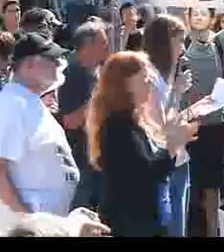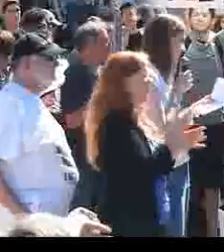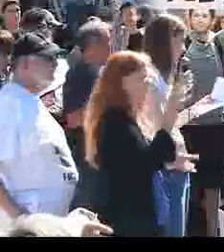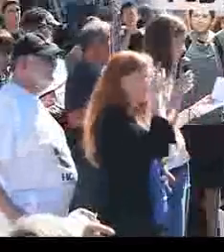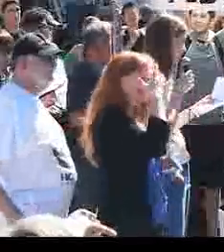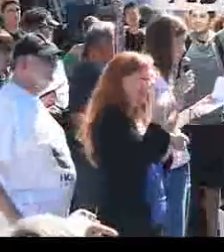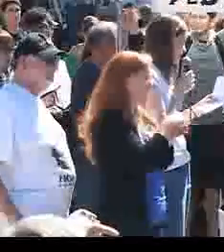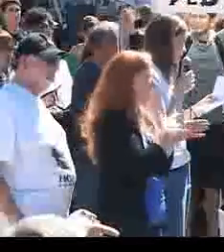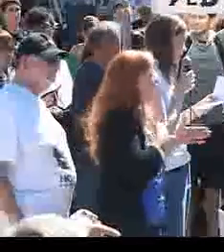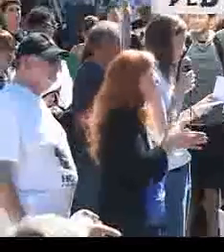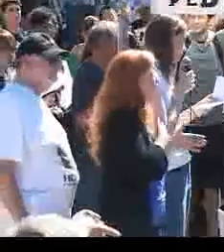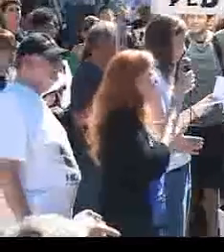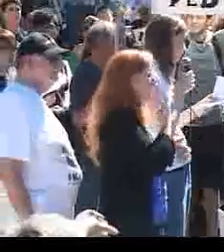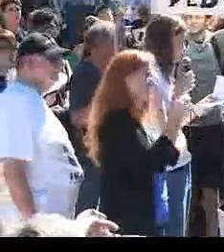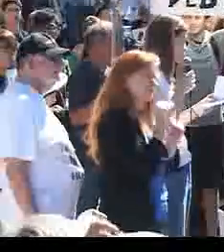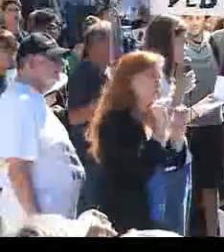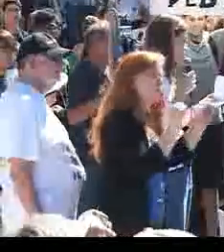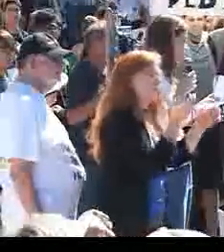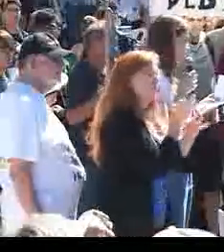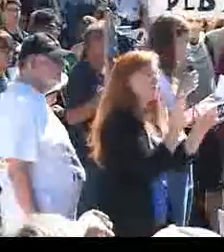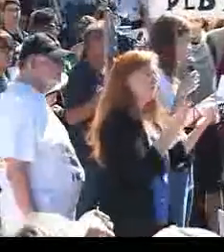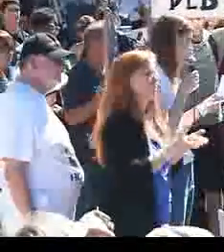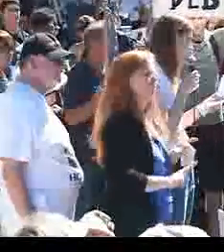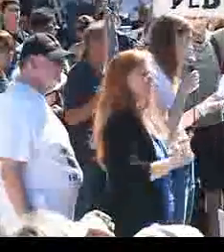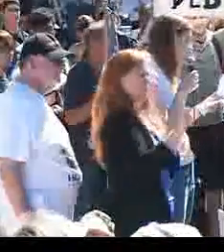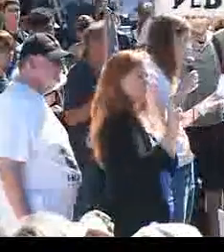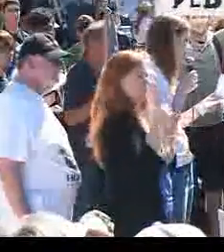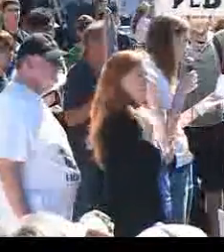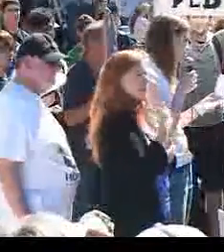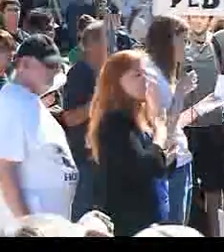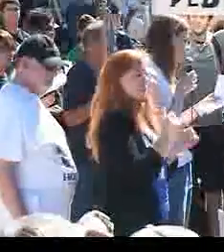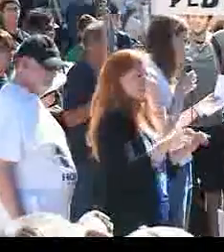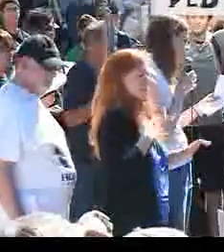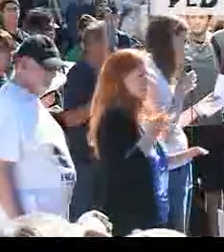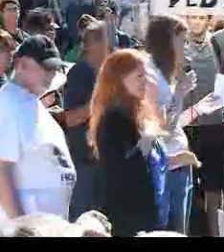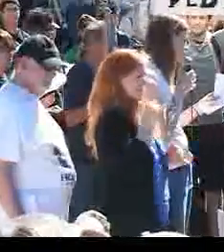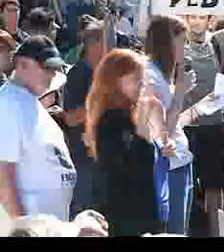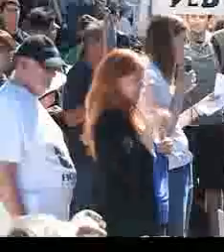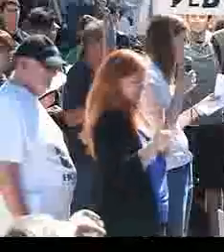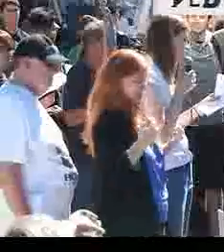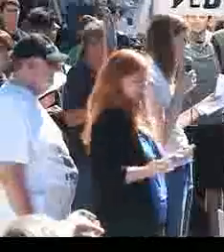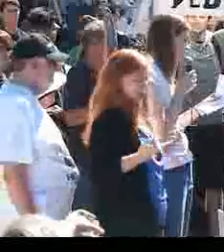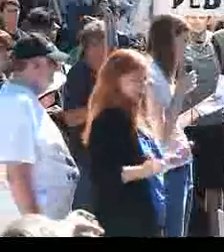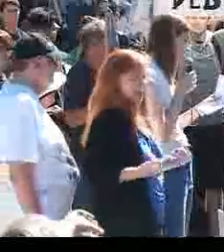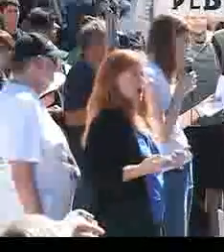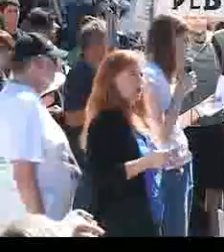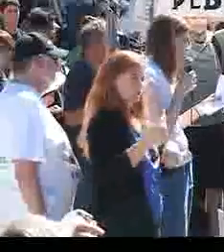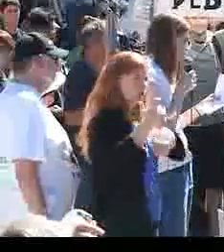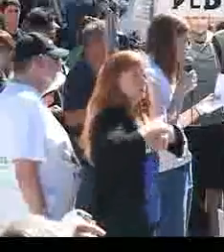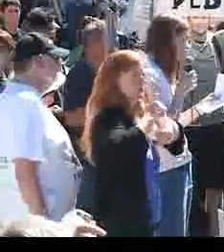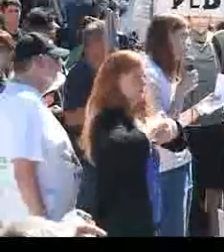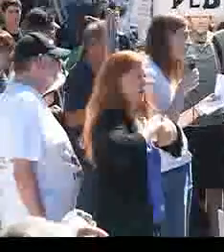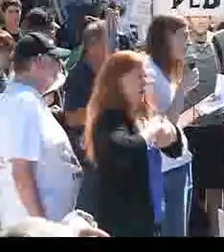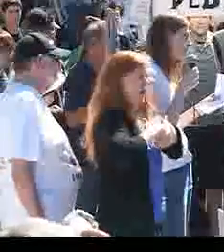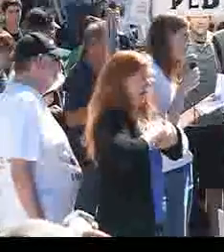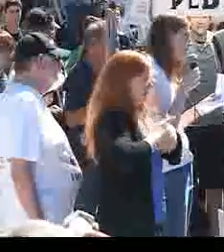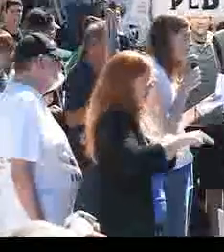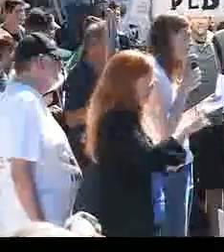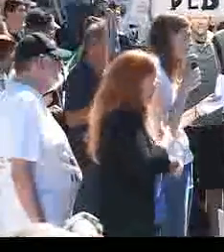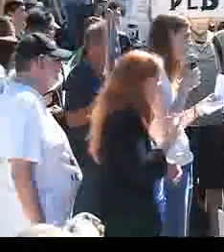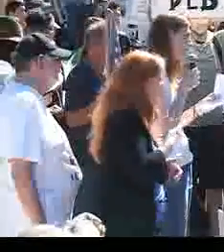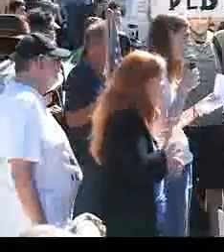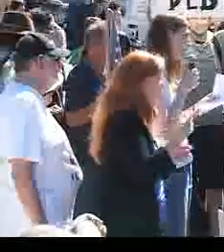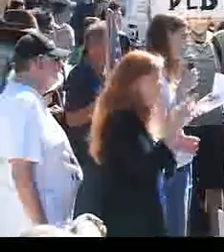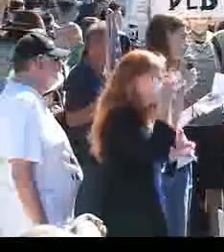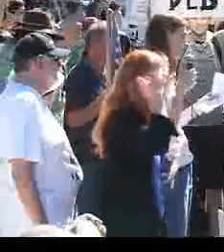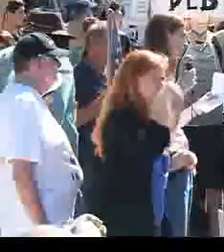heart at the unfreedom of the university, we can feel that now is still one of those times. Do you feel sick at